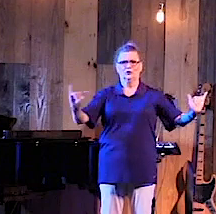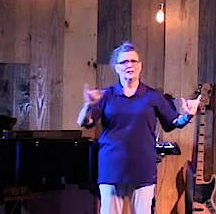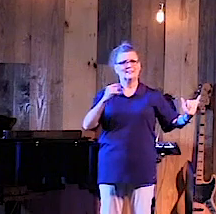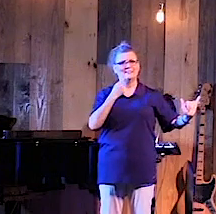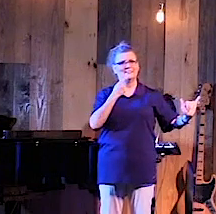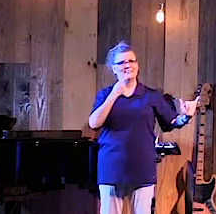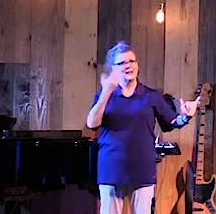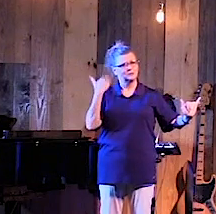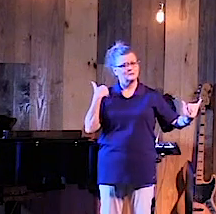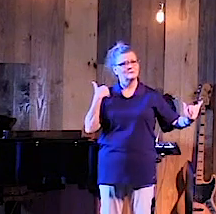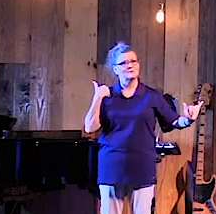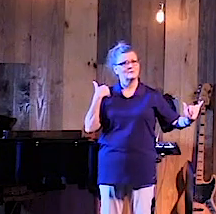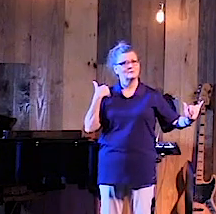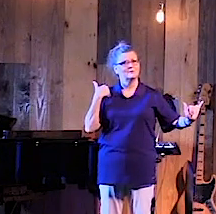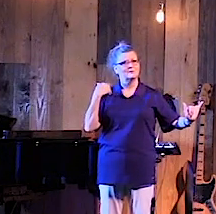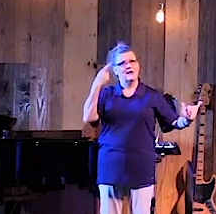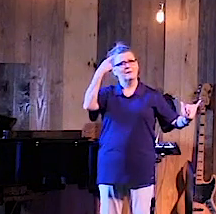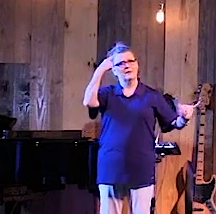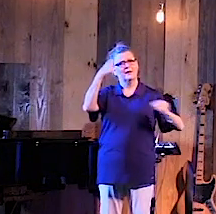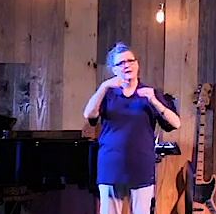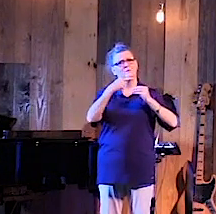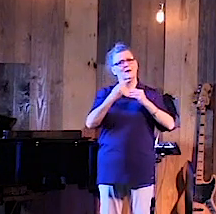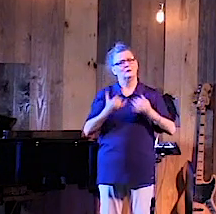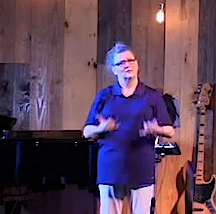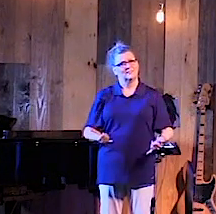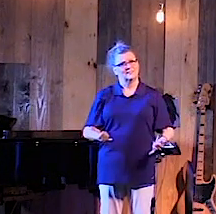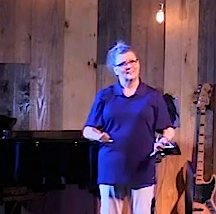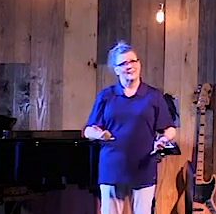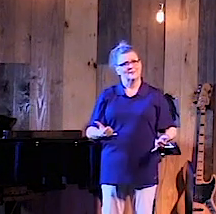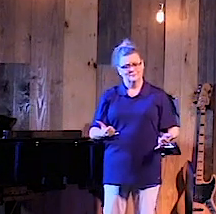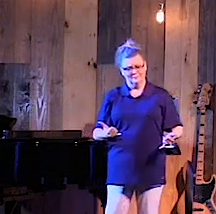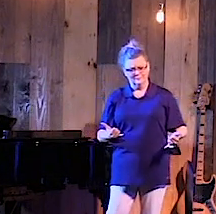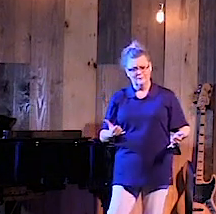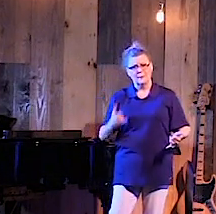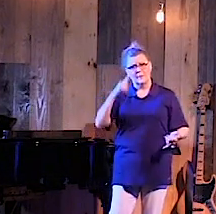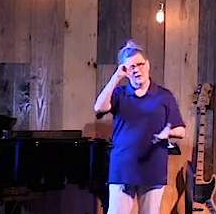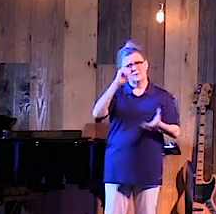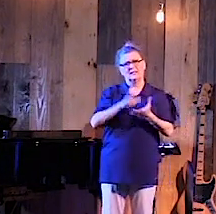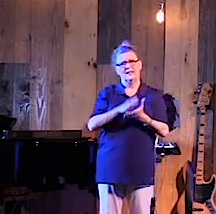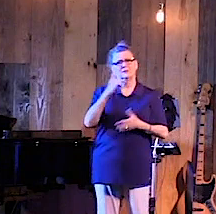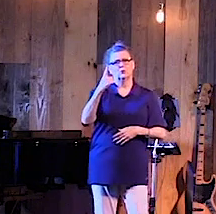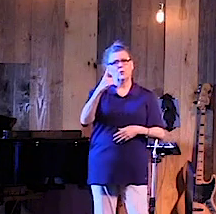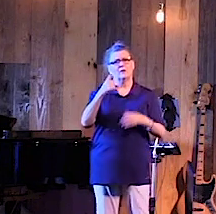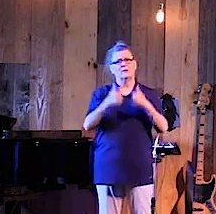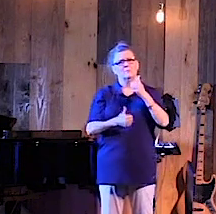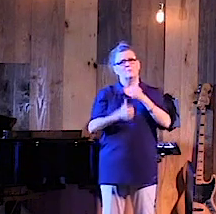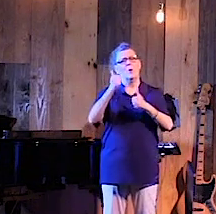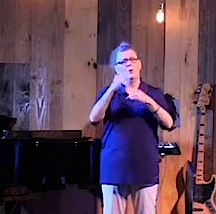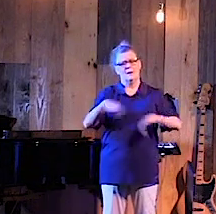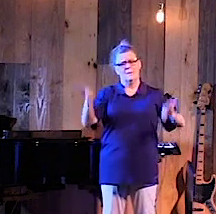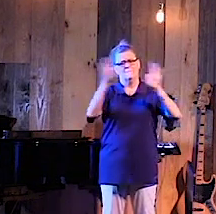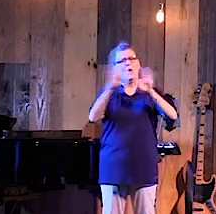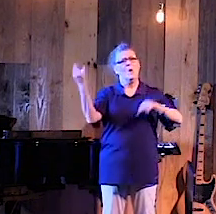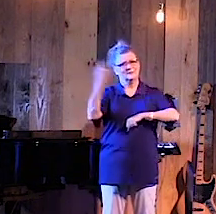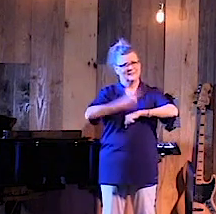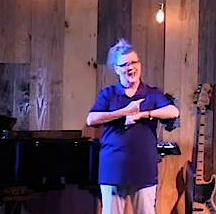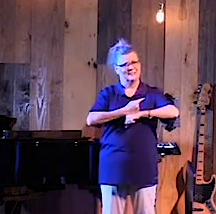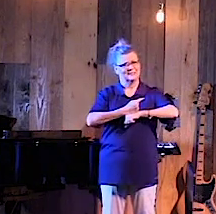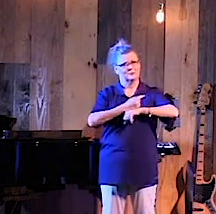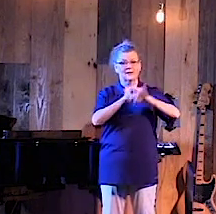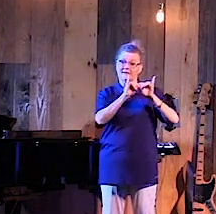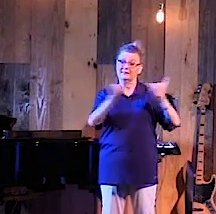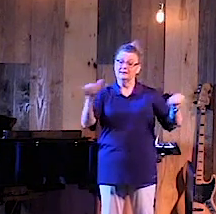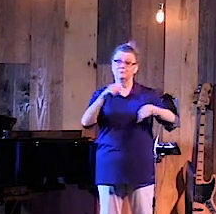said. So thinking about this day, I believe it's one of the most important days on the Christian calendar. At the same time, though,